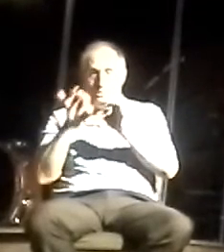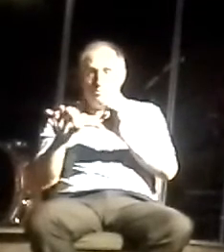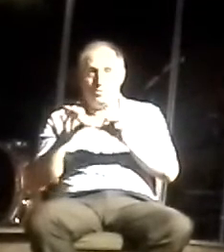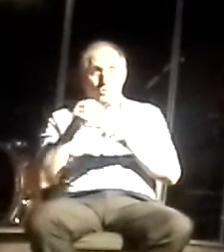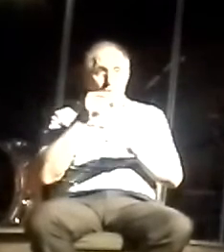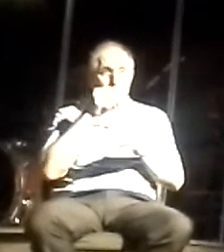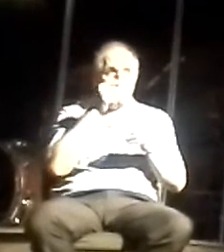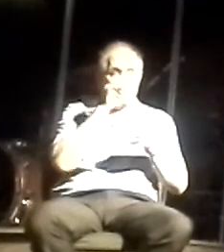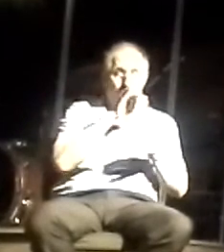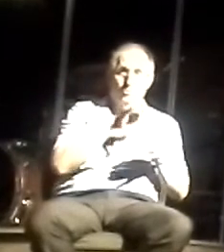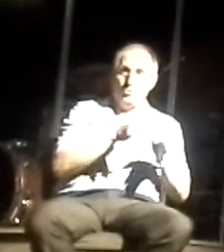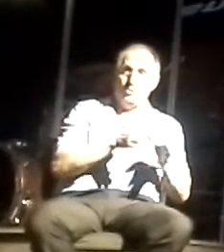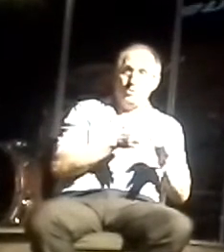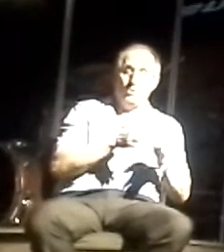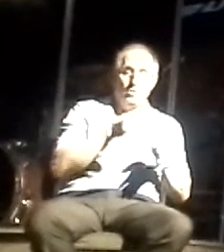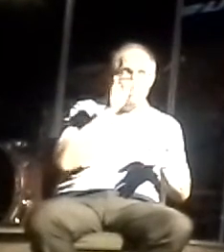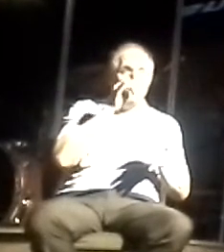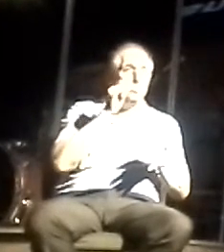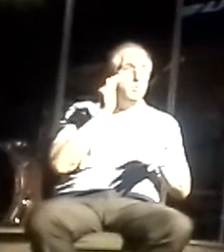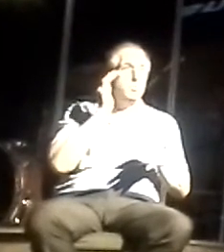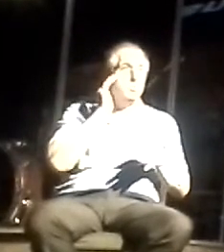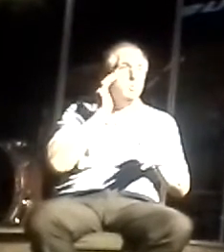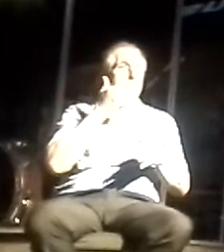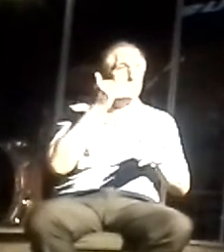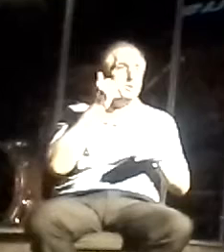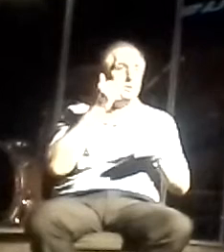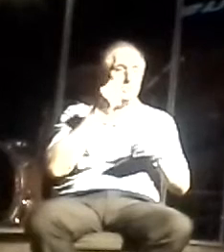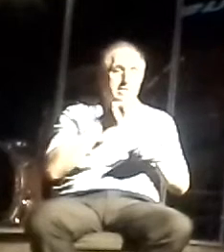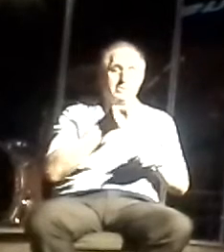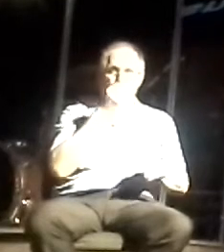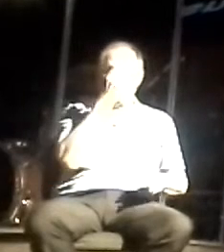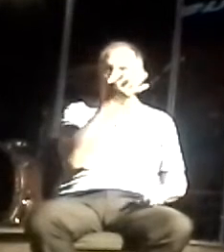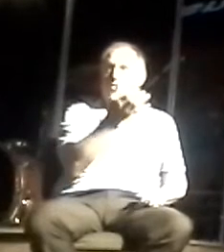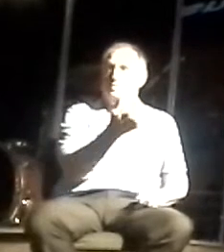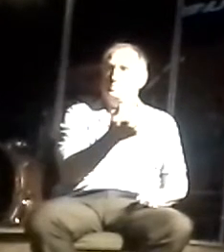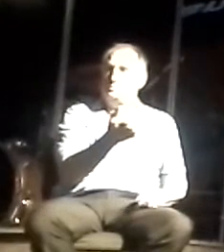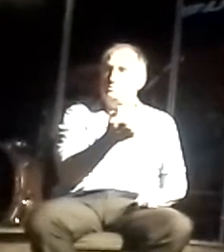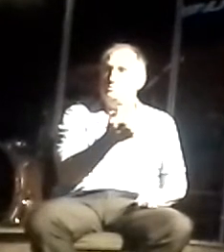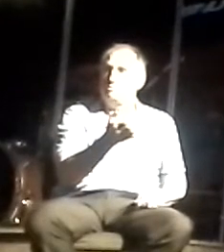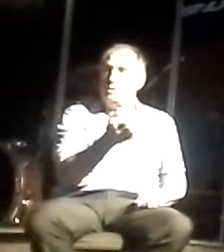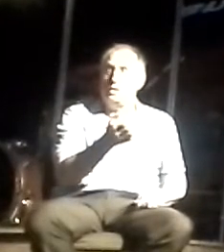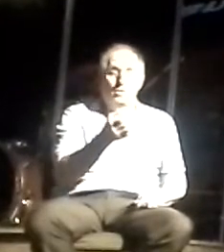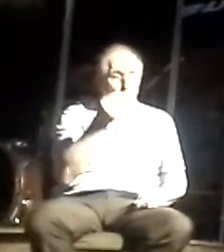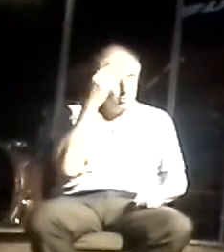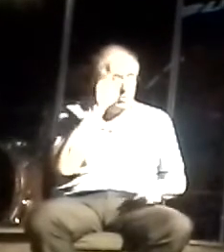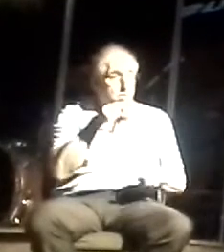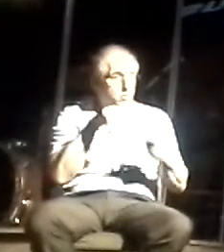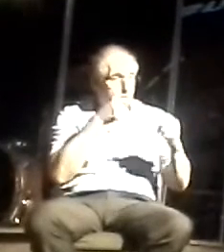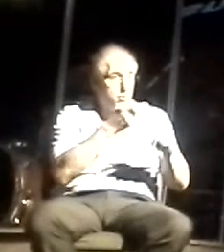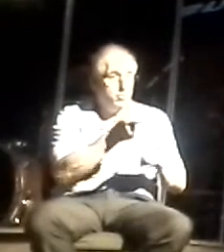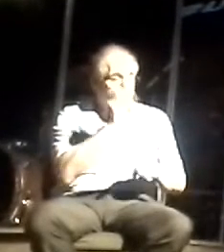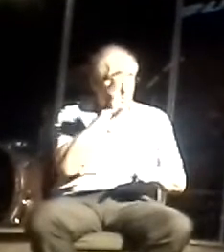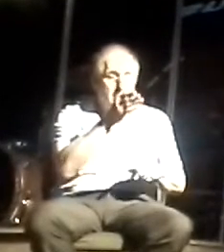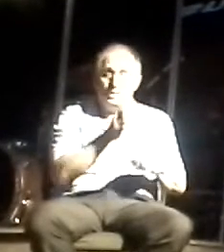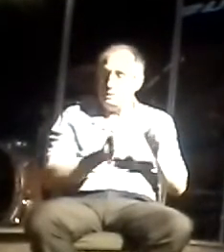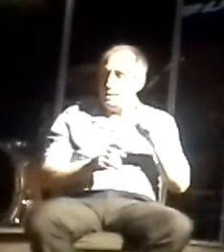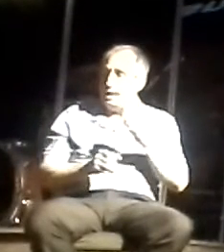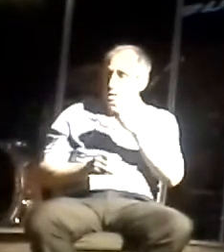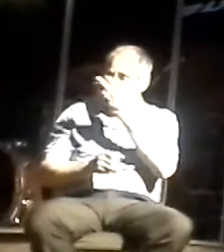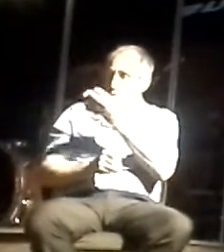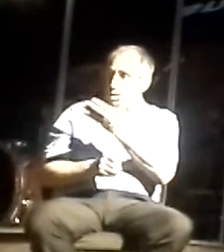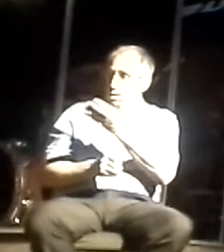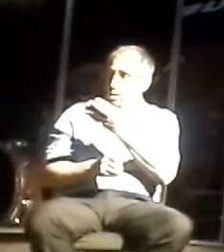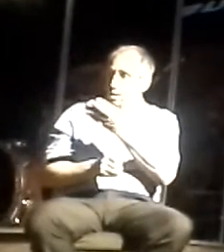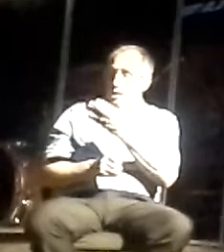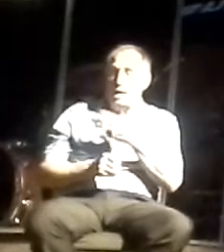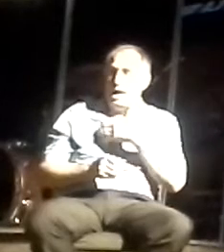and the fool is the fool knows better, they just don't give a rip. You say to them, don't you know that's going to hurt you? Like, yeah, I don't care,